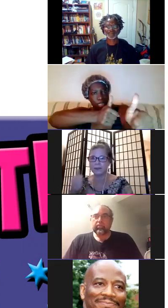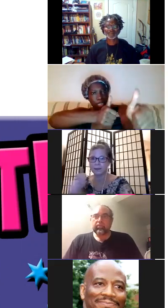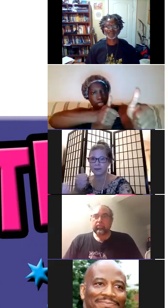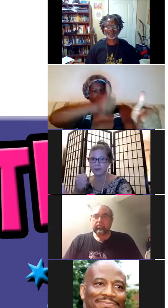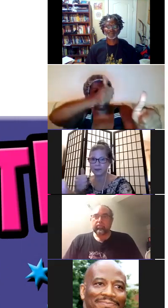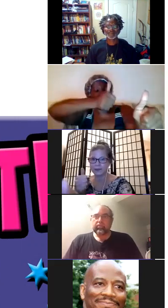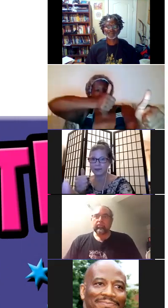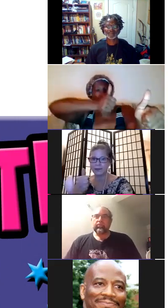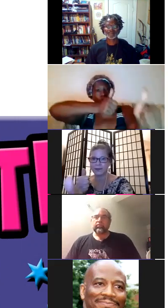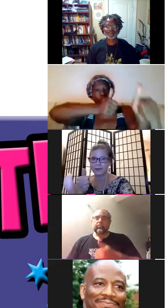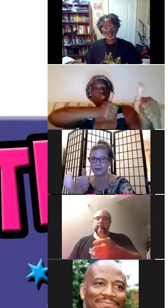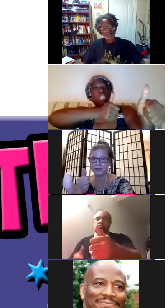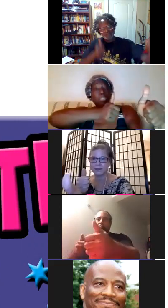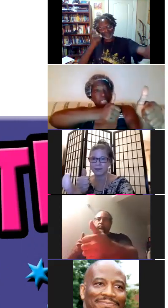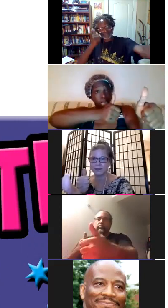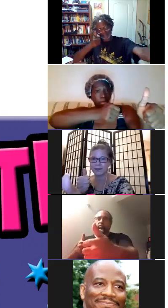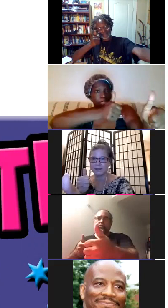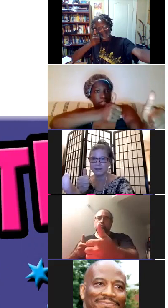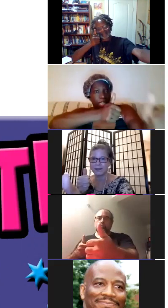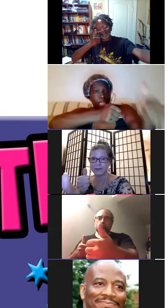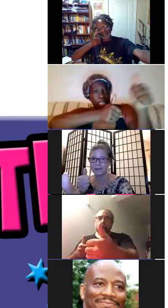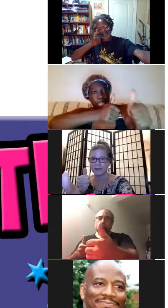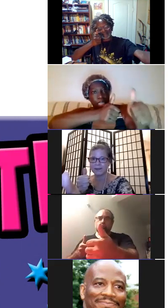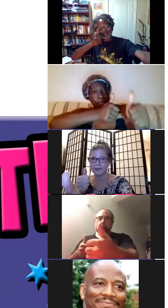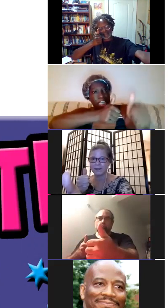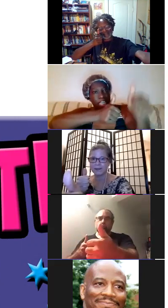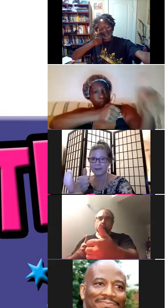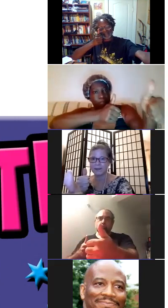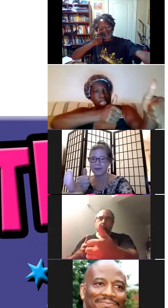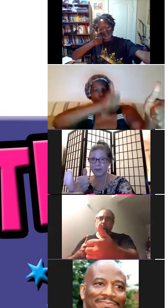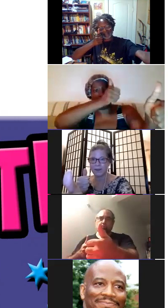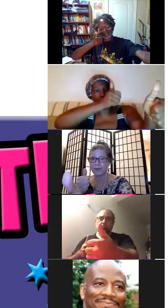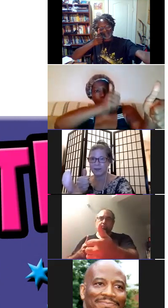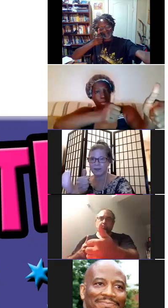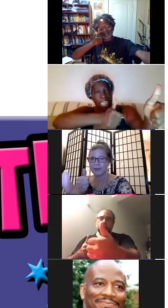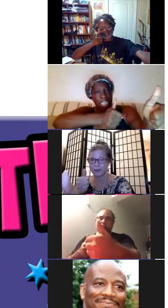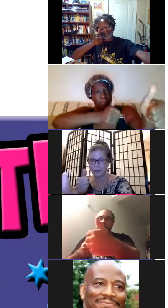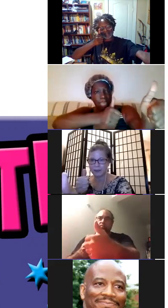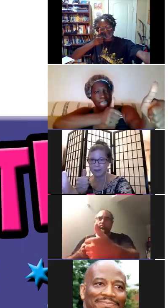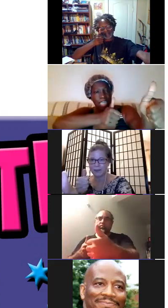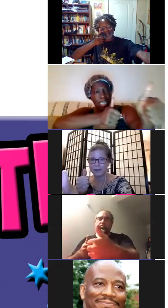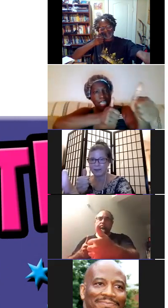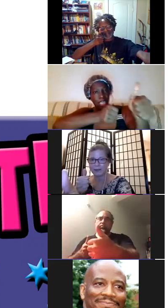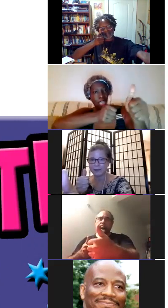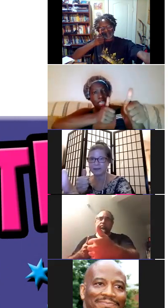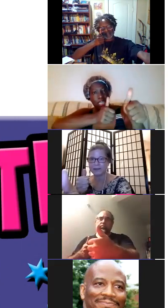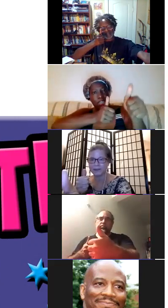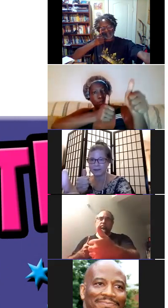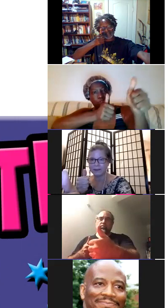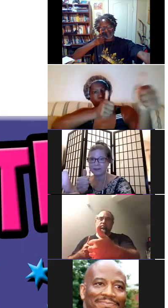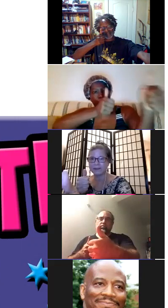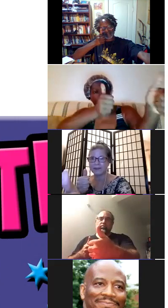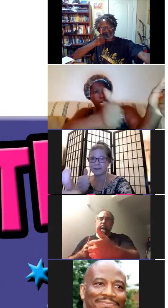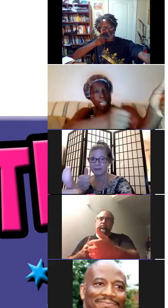front. Your two thumbs up. I'm sorry. Your non-dominant hand in front. Your dominant hand in back.